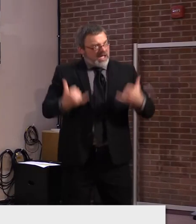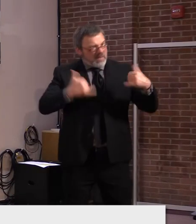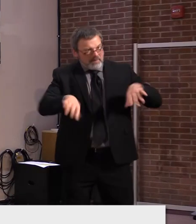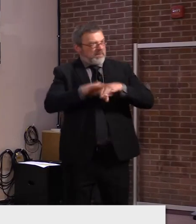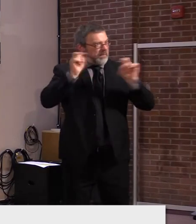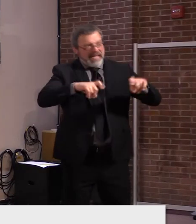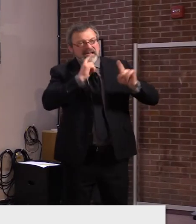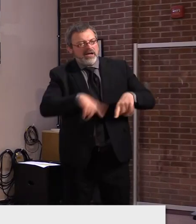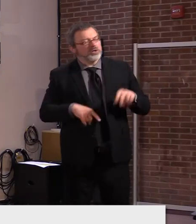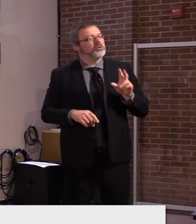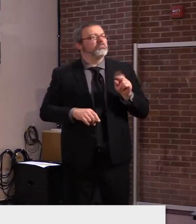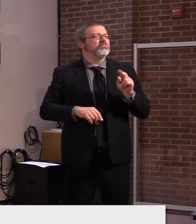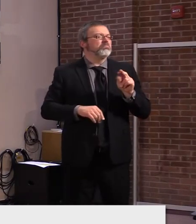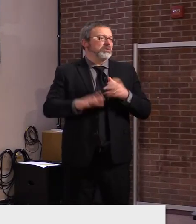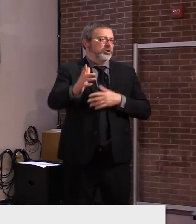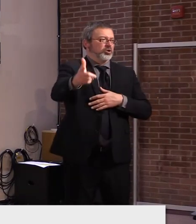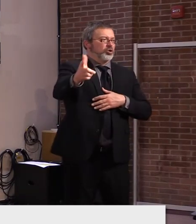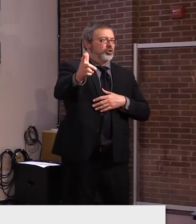Okay. Thank you, everyone.